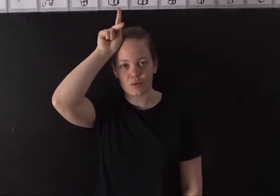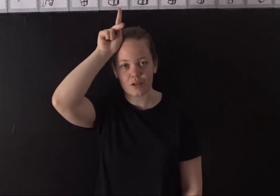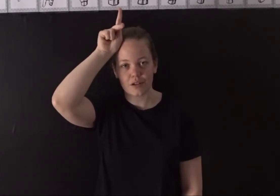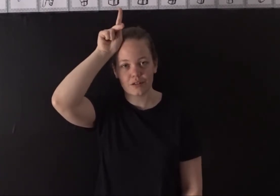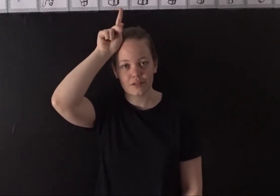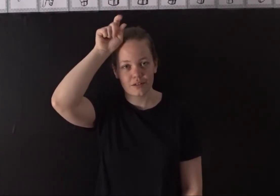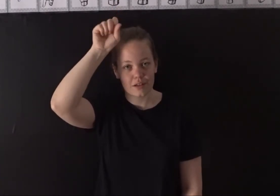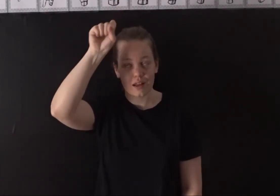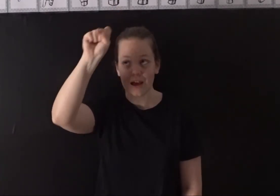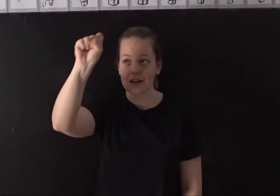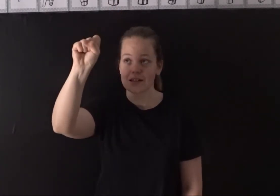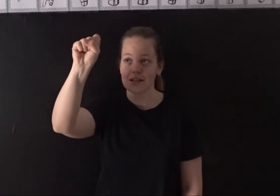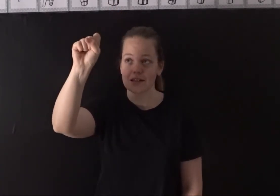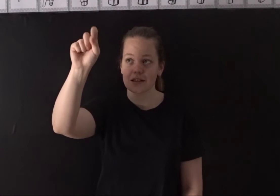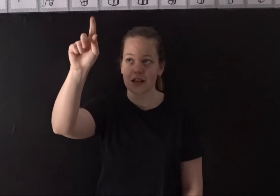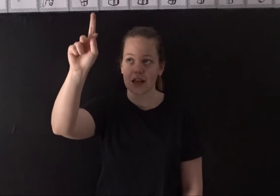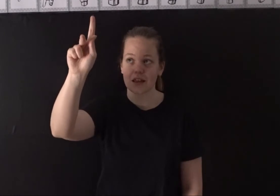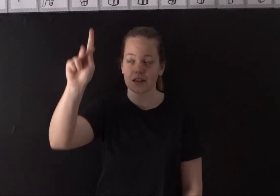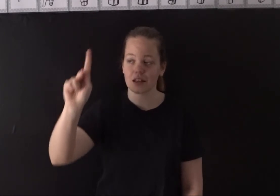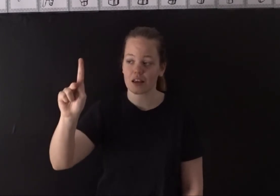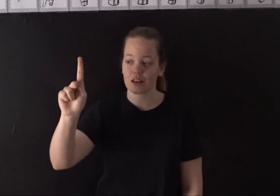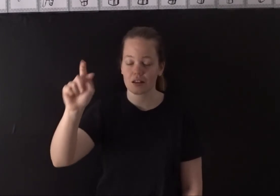Saskatchewan. S and then K.